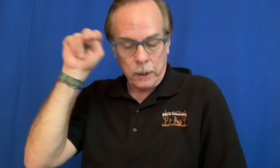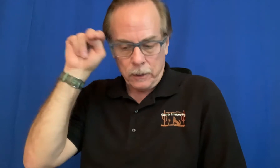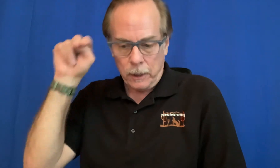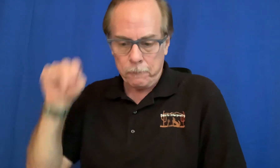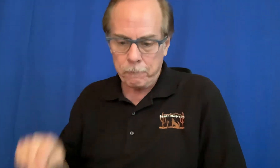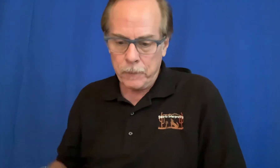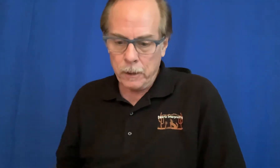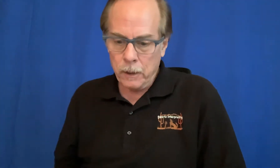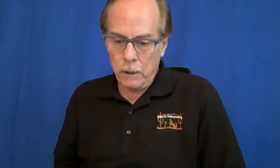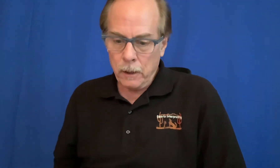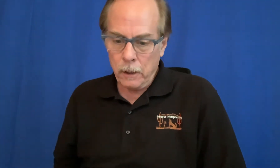that.